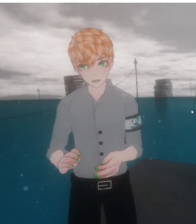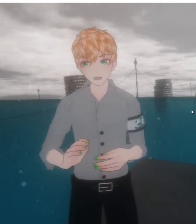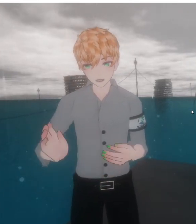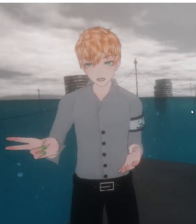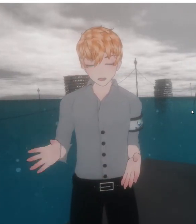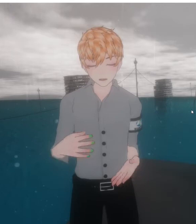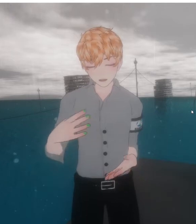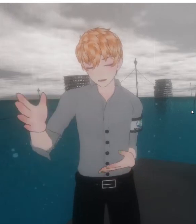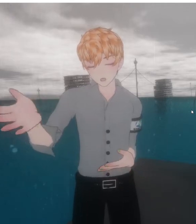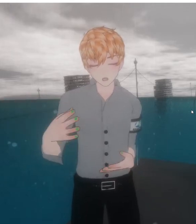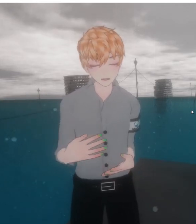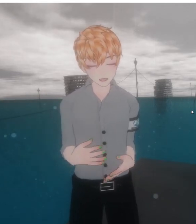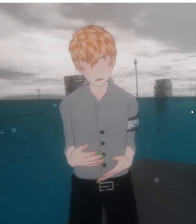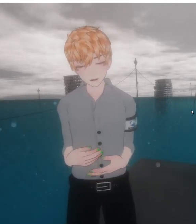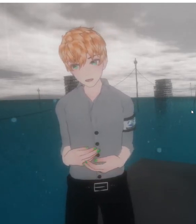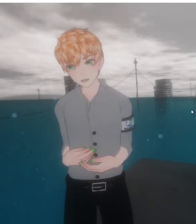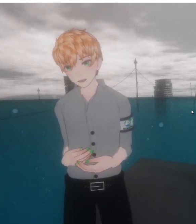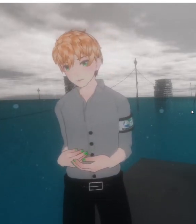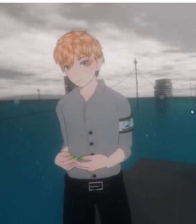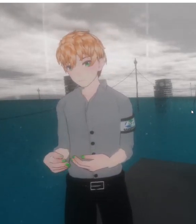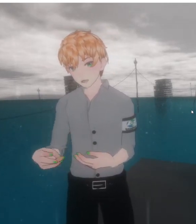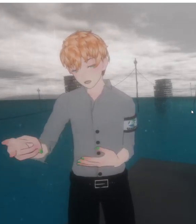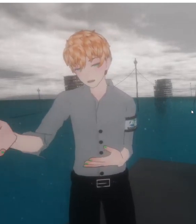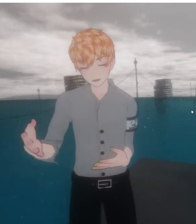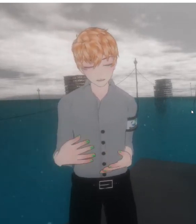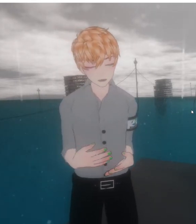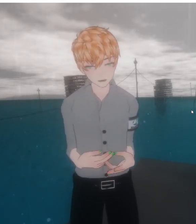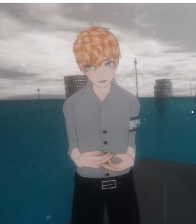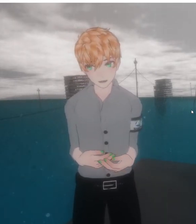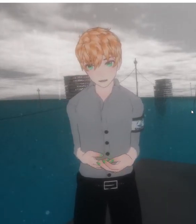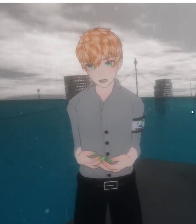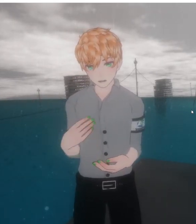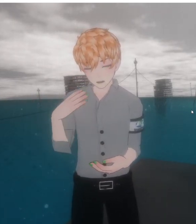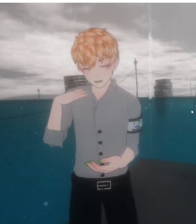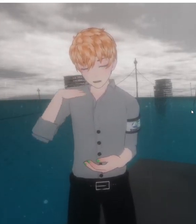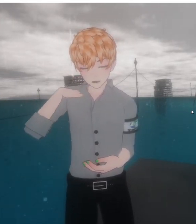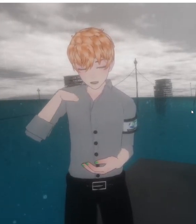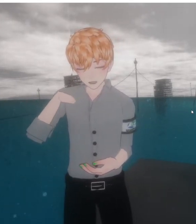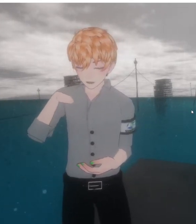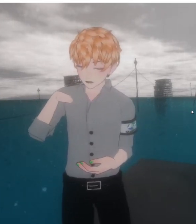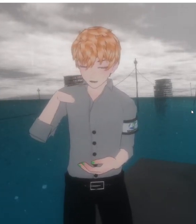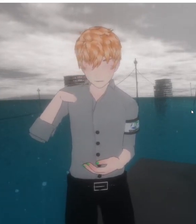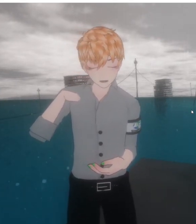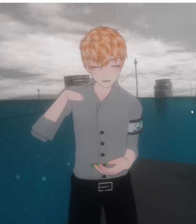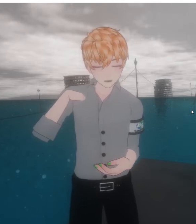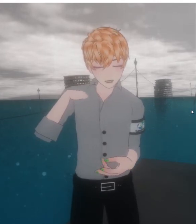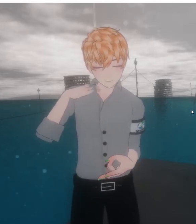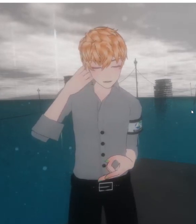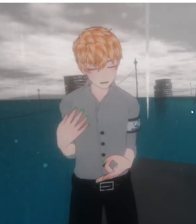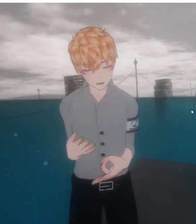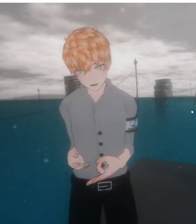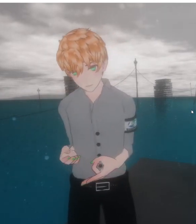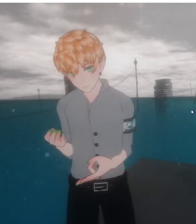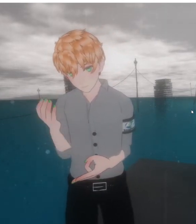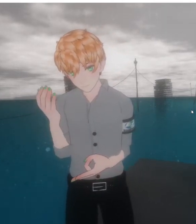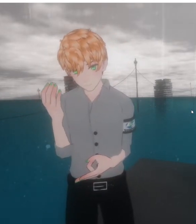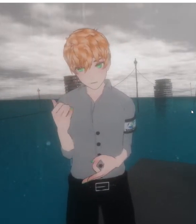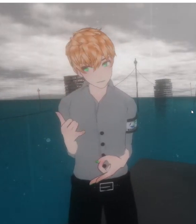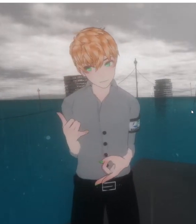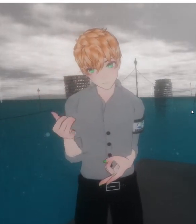yeah. So when talking to this other person in sign language, and they're like, how's your day? I have to break up with this girl. Why do you have